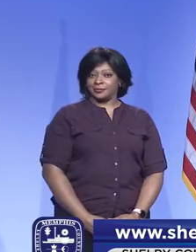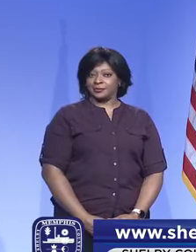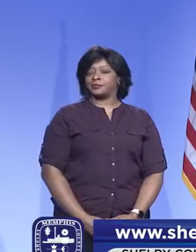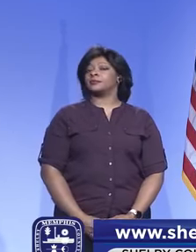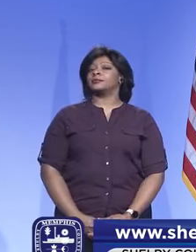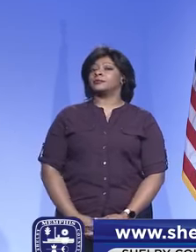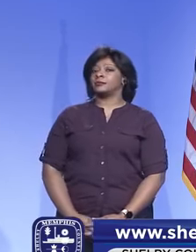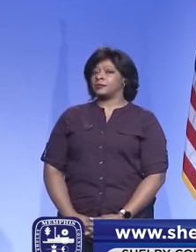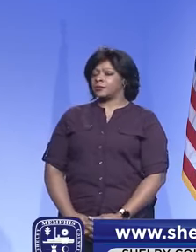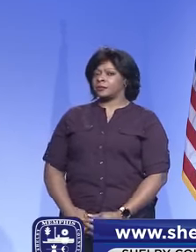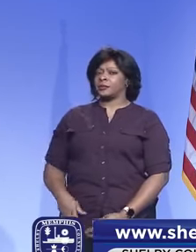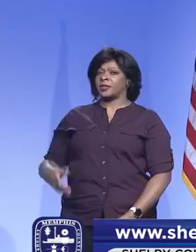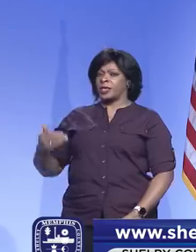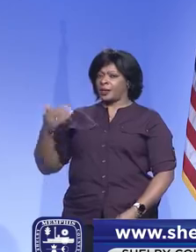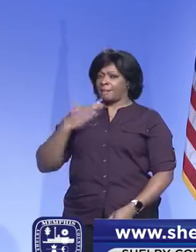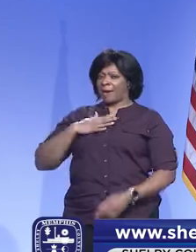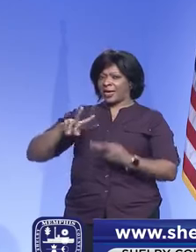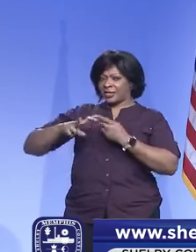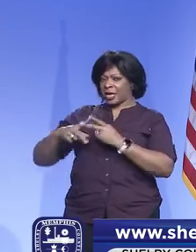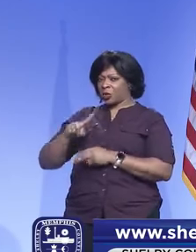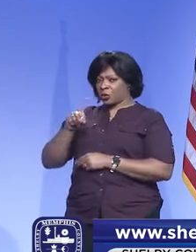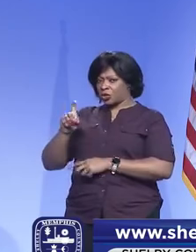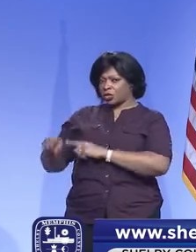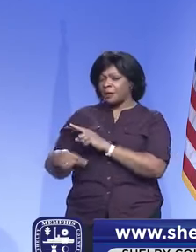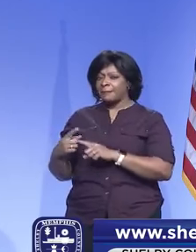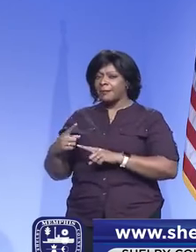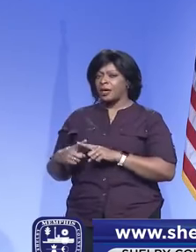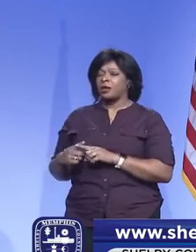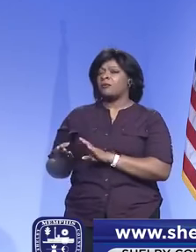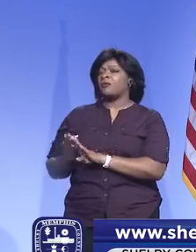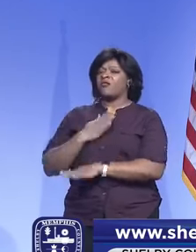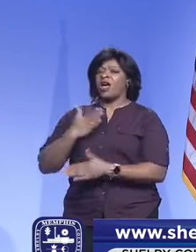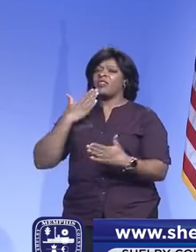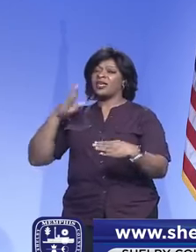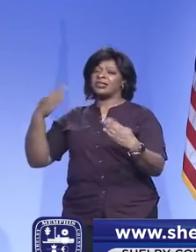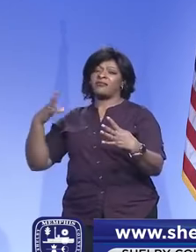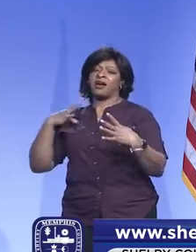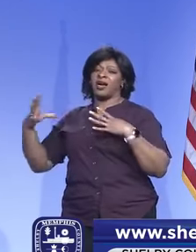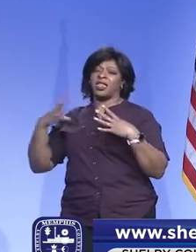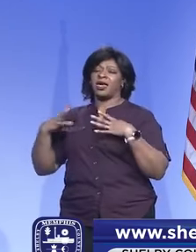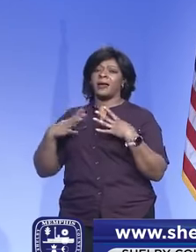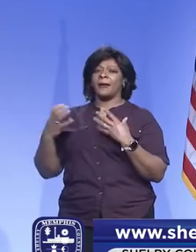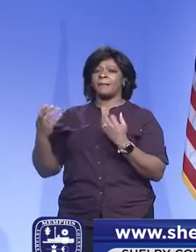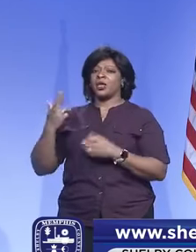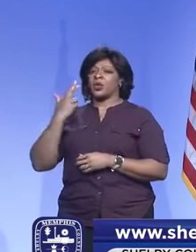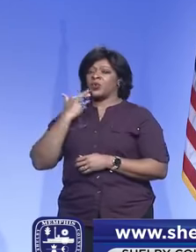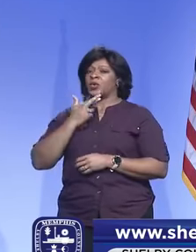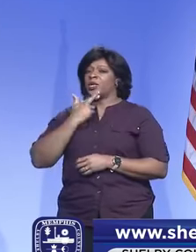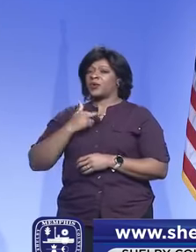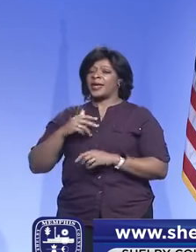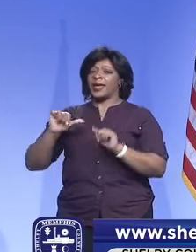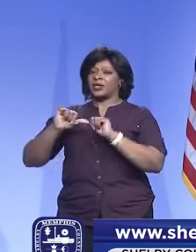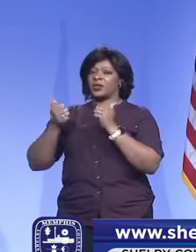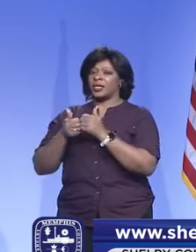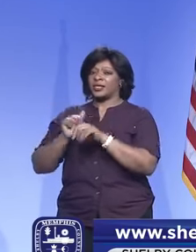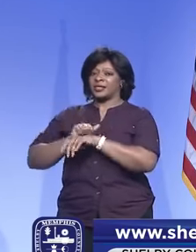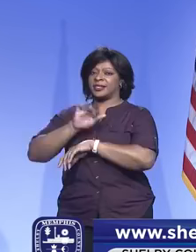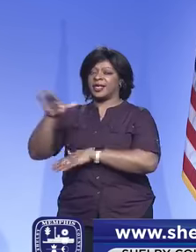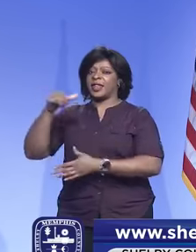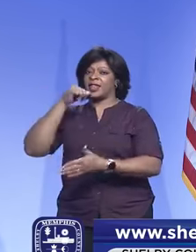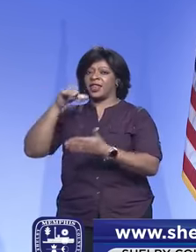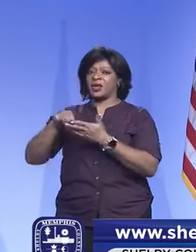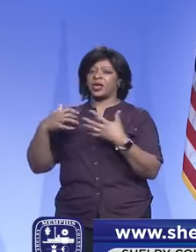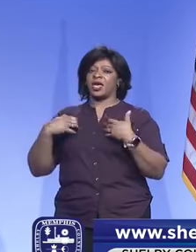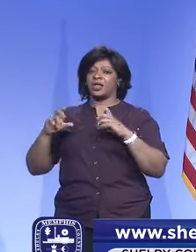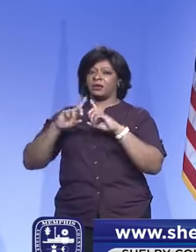All right, thank you. And then my follow-up was about, before the Thanksgiving holiday, the Memphis Restaurant Association sent out a lengthy letter to the health